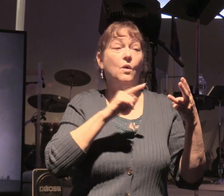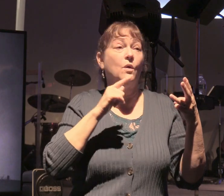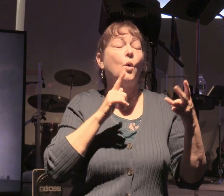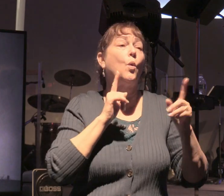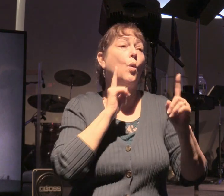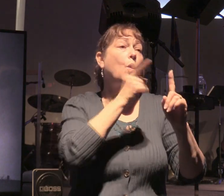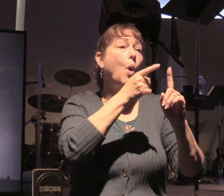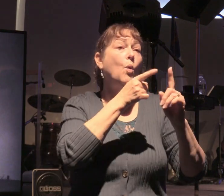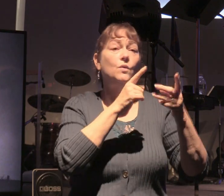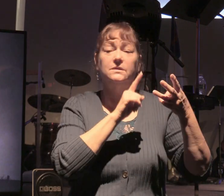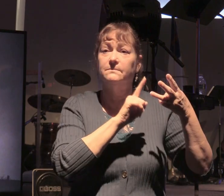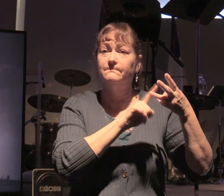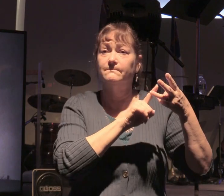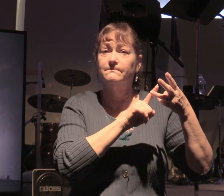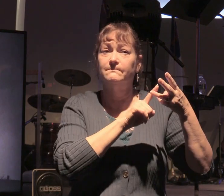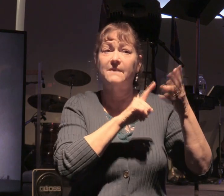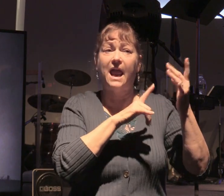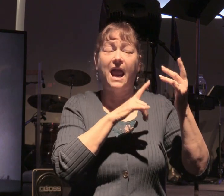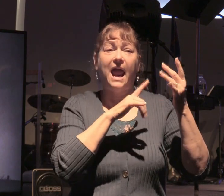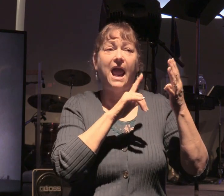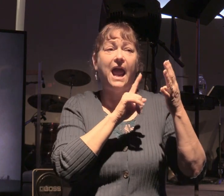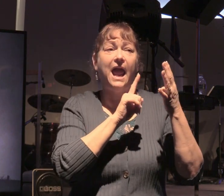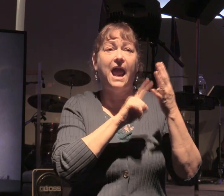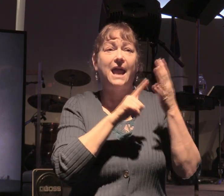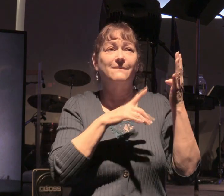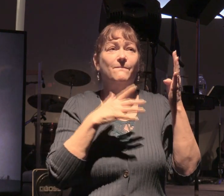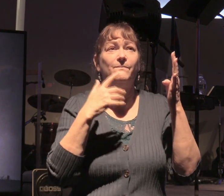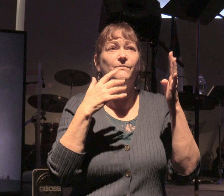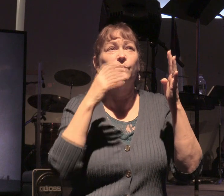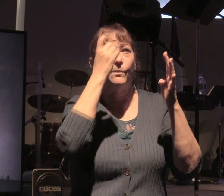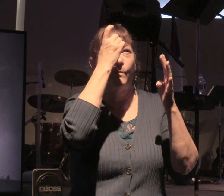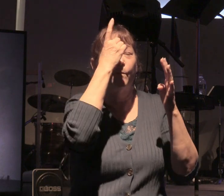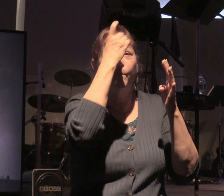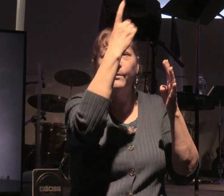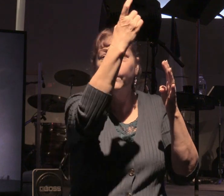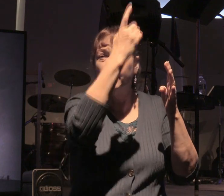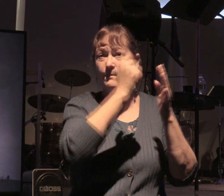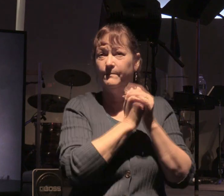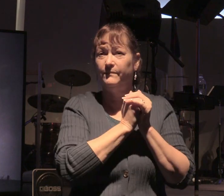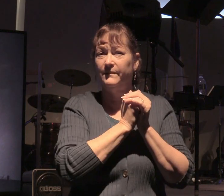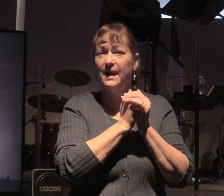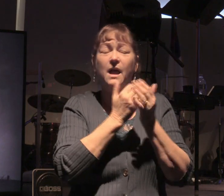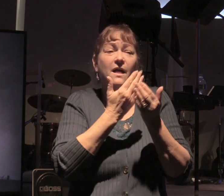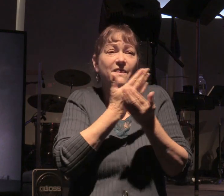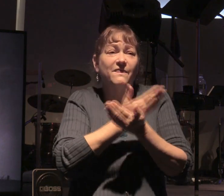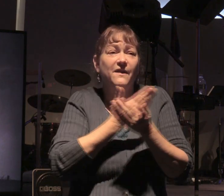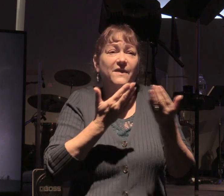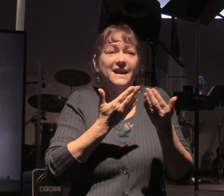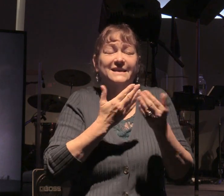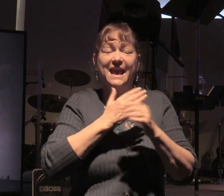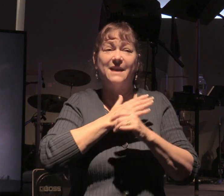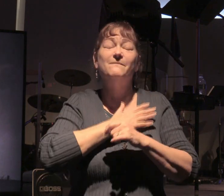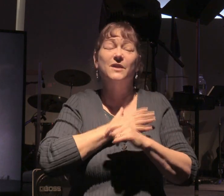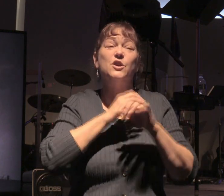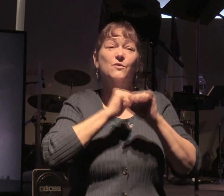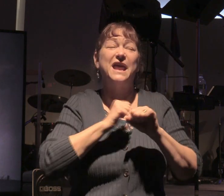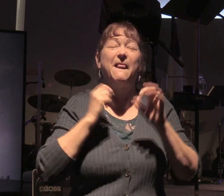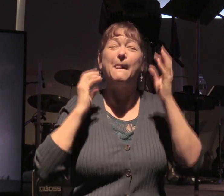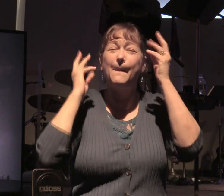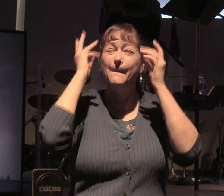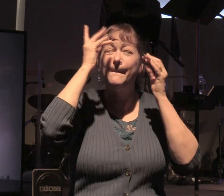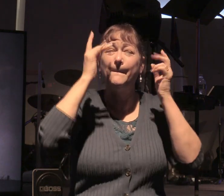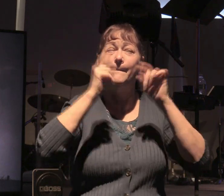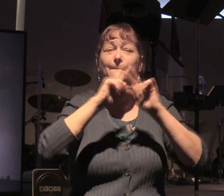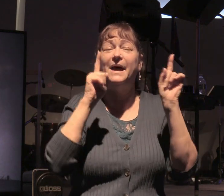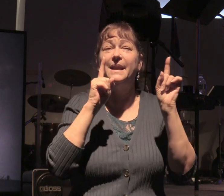goals, and aspirations. Those things can be entertained in your mind,